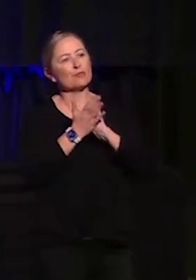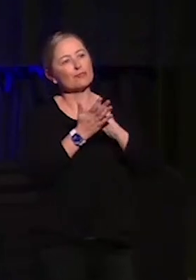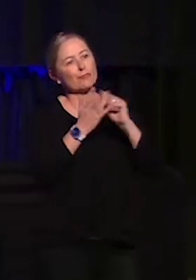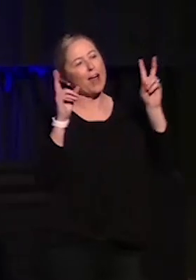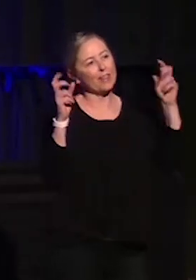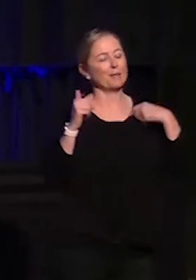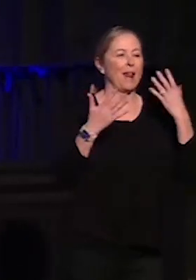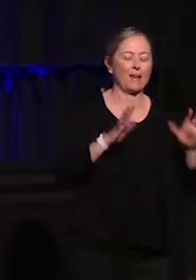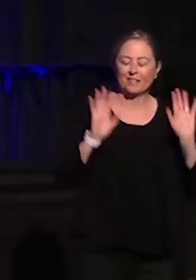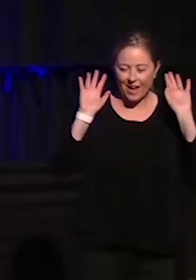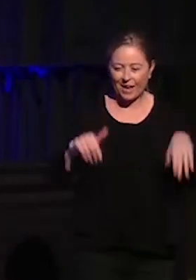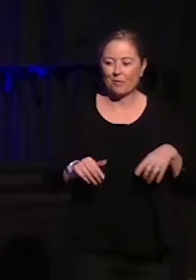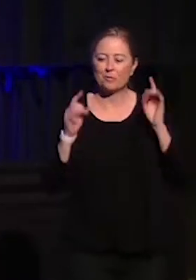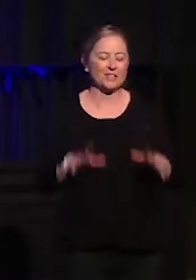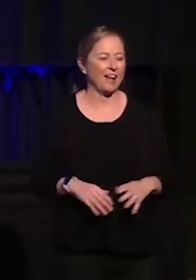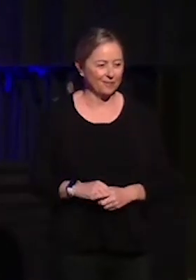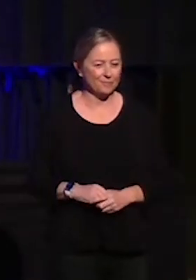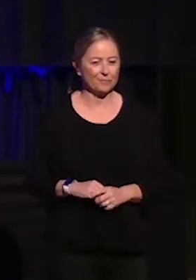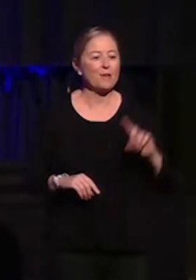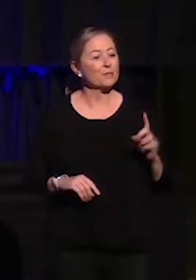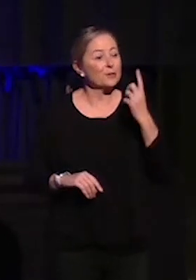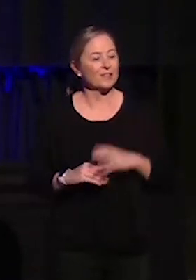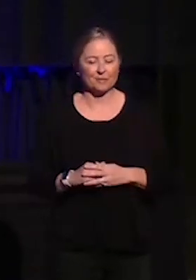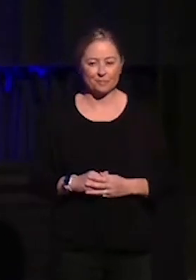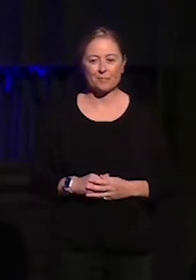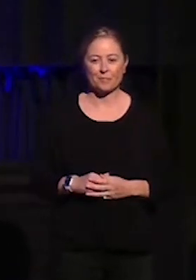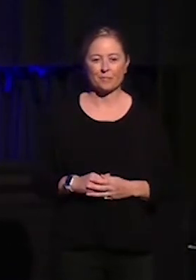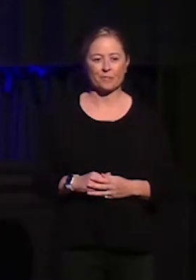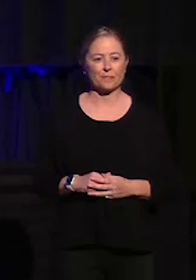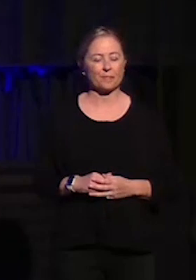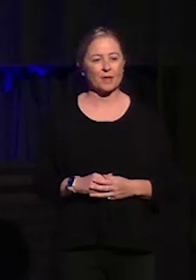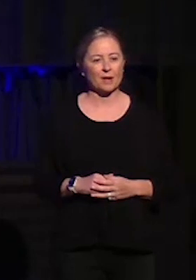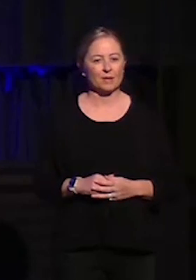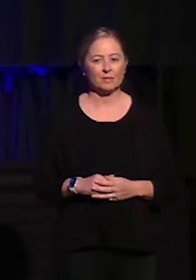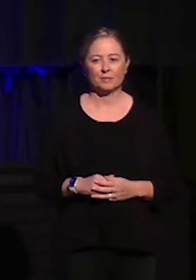Um, let's get started. First of all, um,